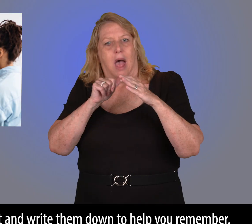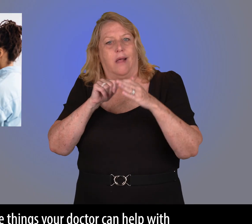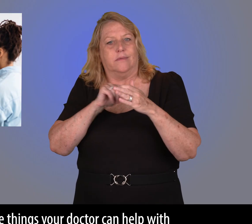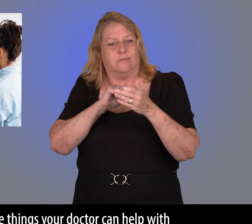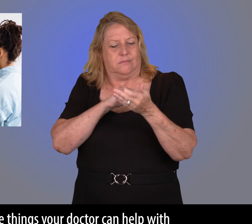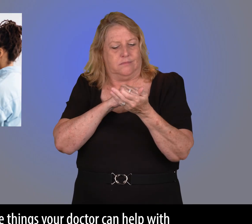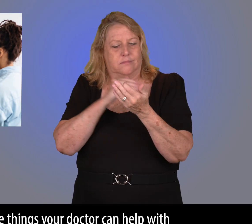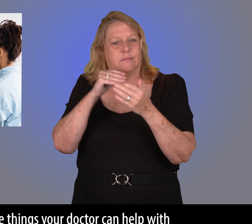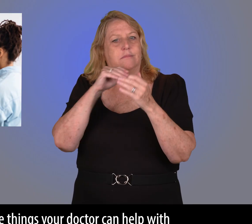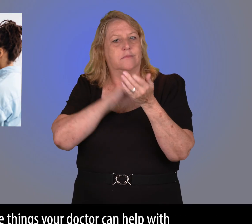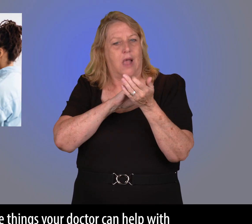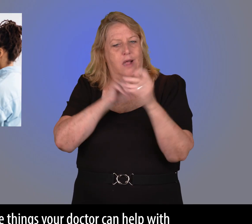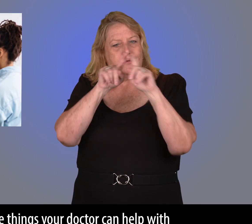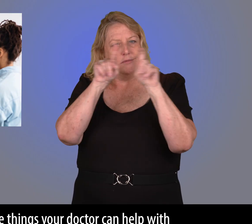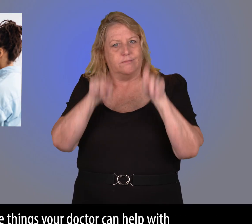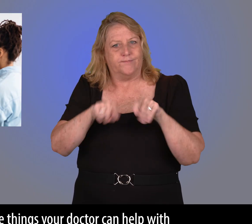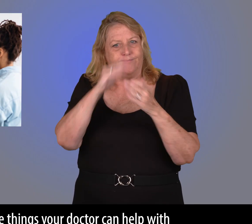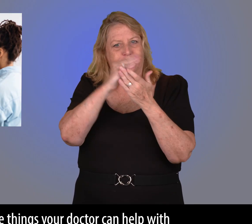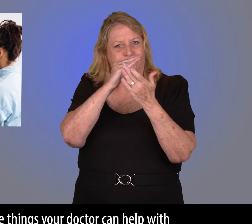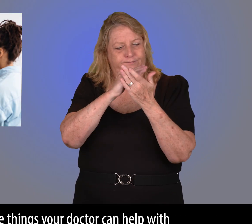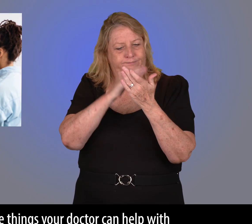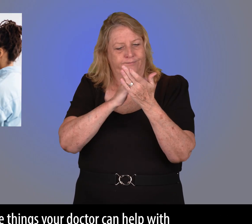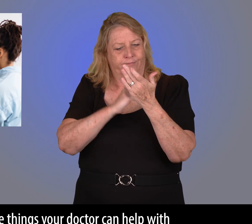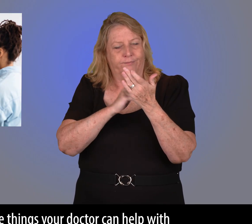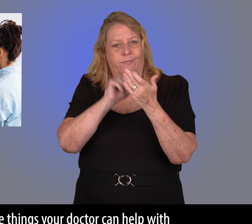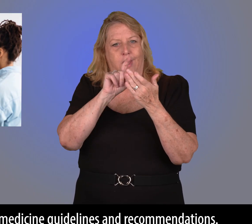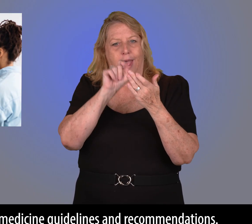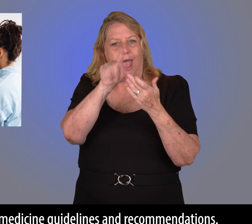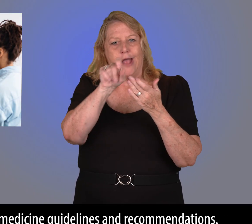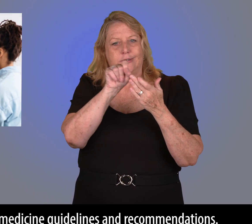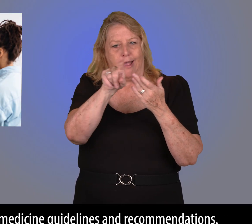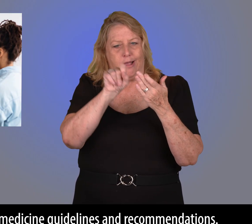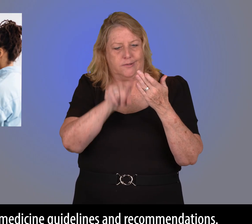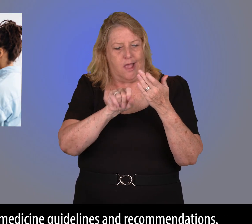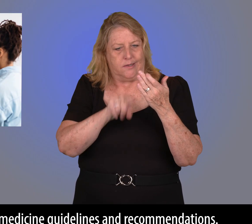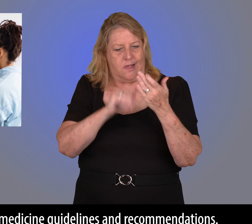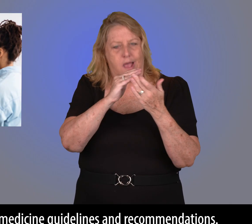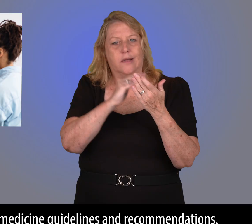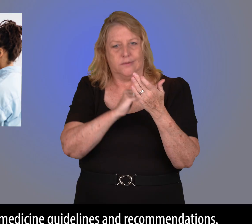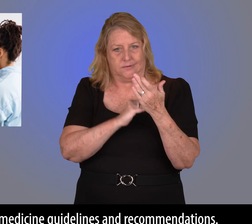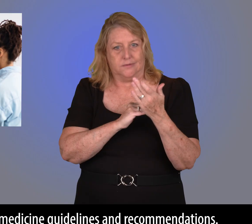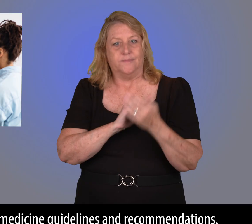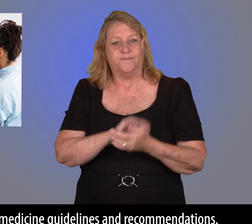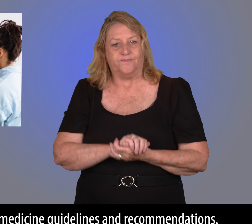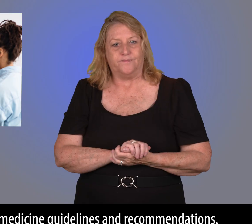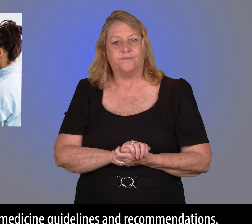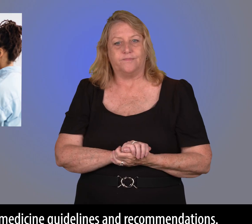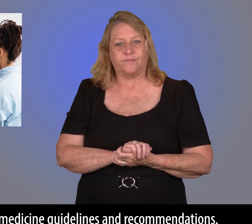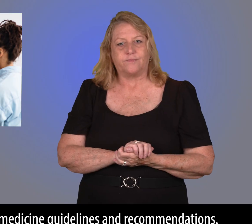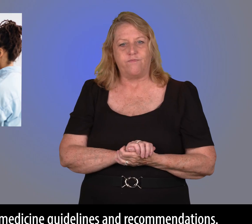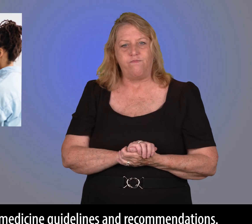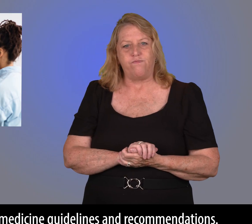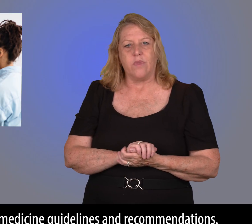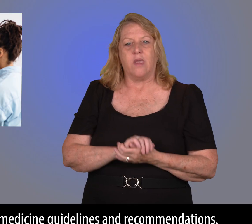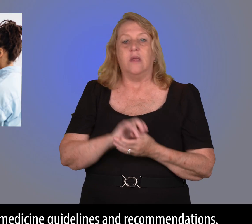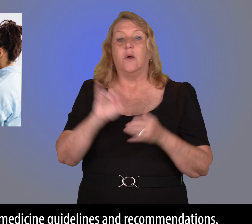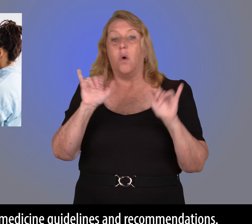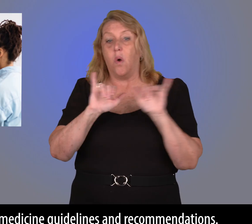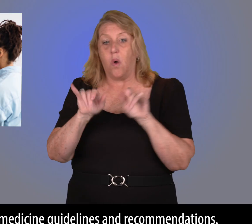Here are some things your doctor can help you with based on preventative medicine guidelines and recommendations.